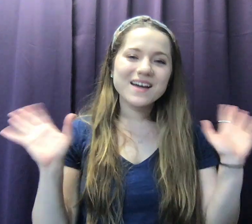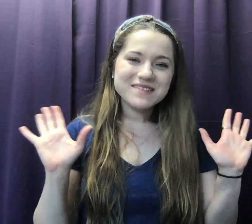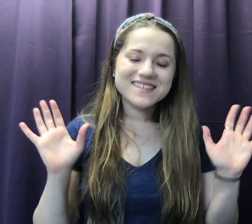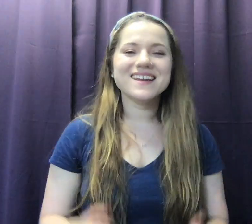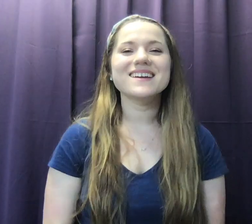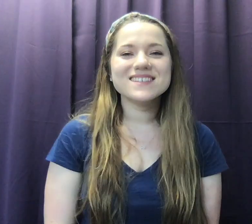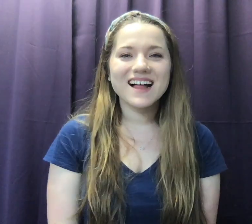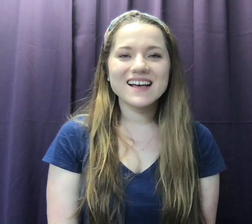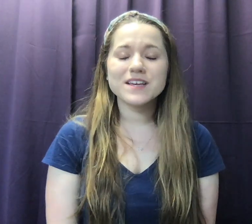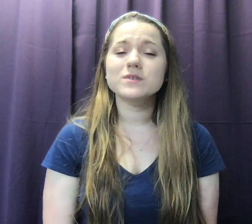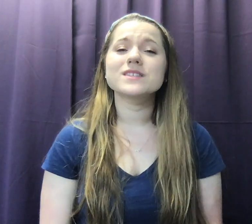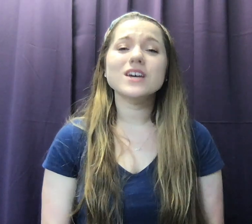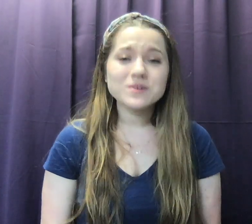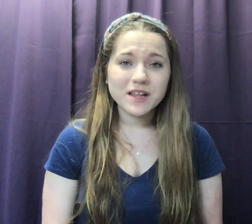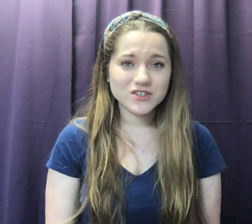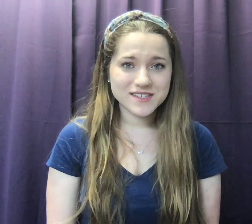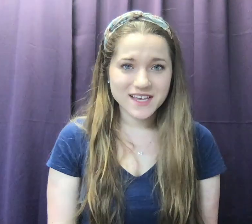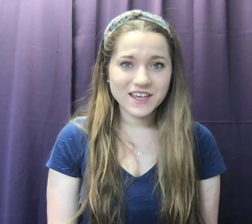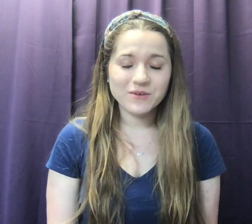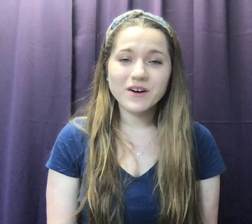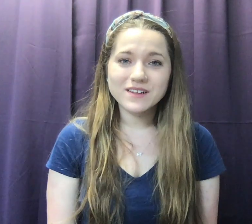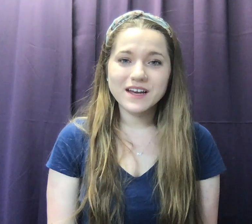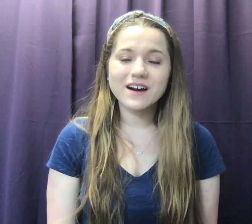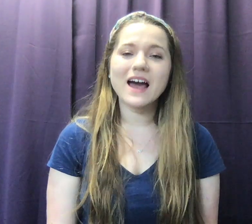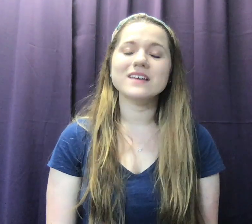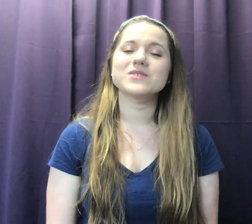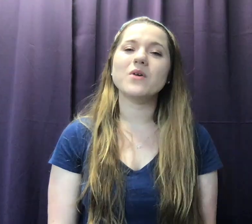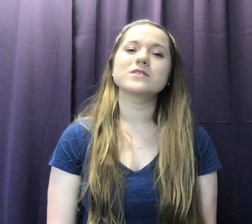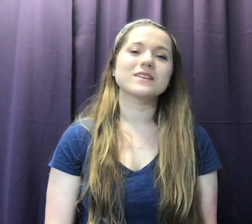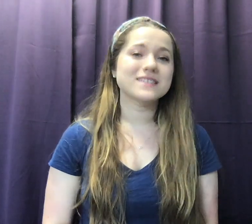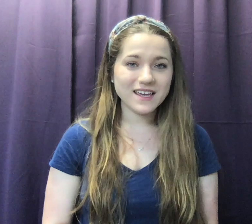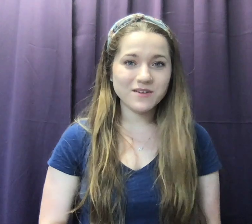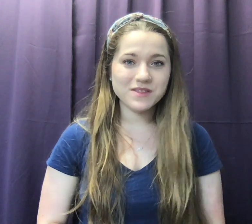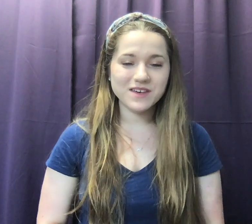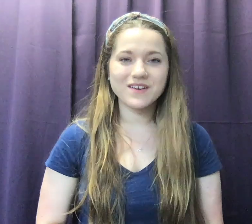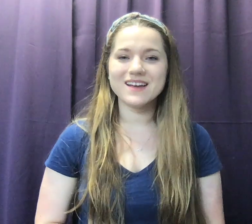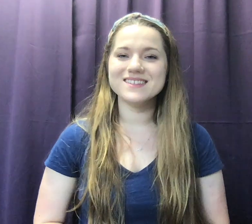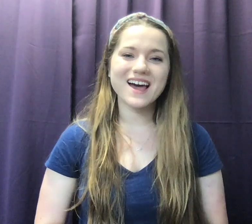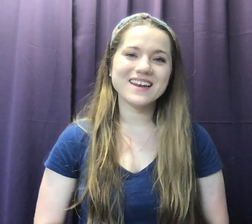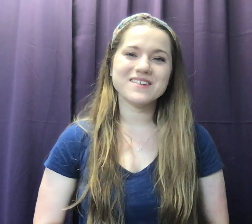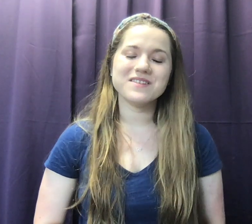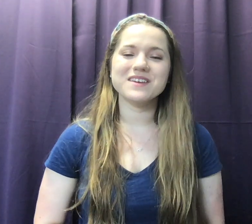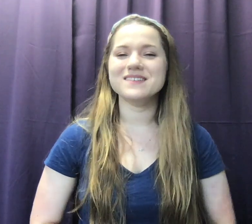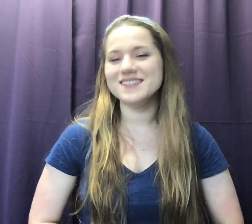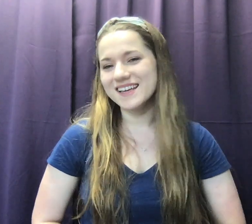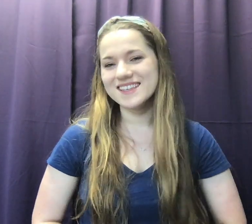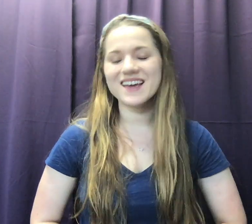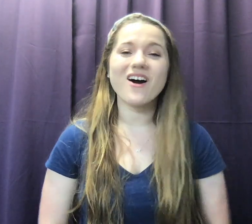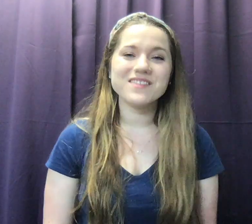Hi, Mrs. Nagy's class. It was such a pleasure seeing you earlier. I so enjoyed singing with you and signing with you and dancing and all those